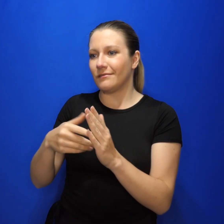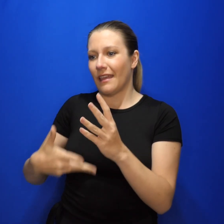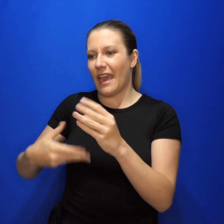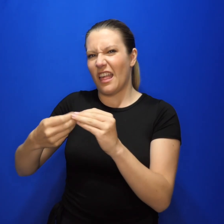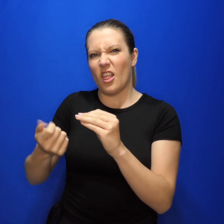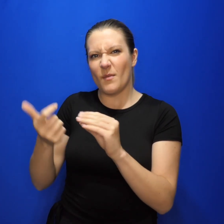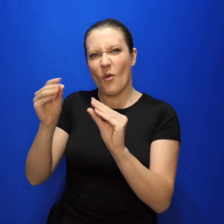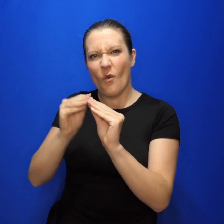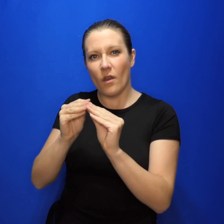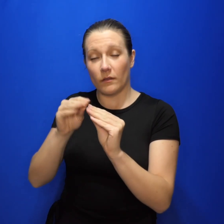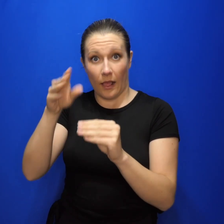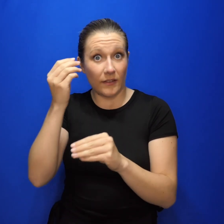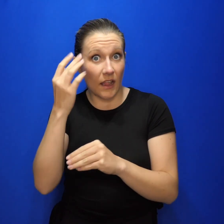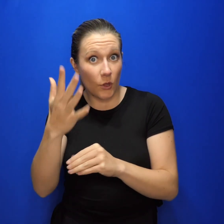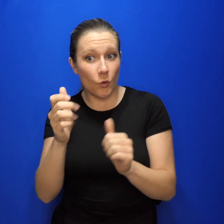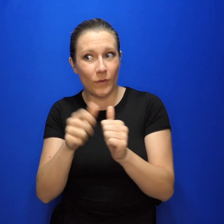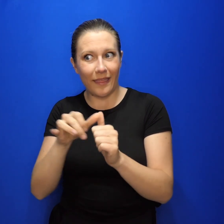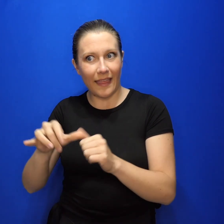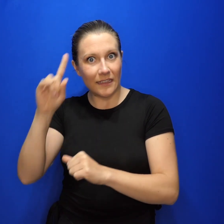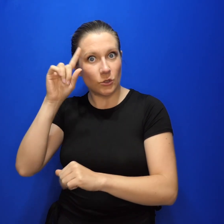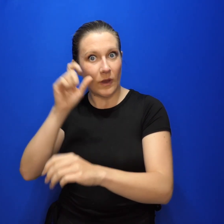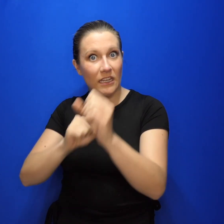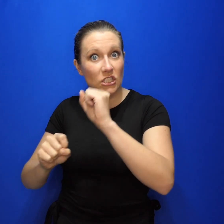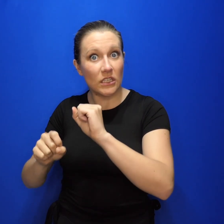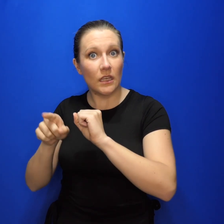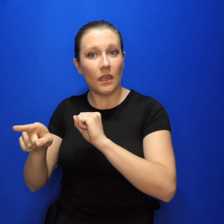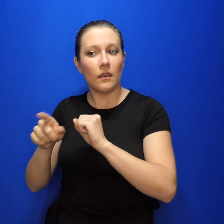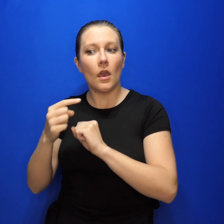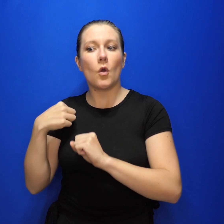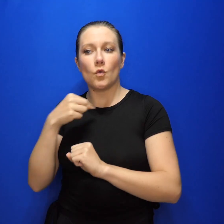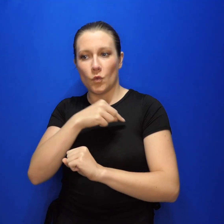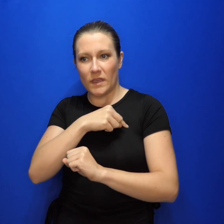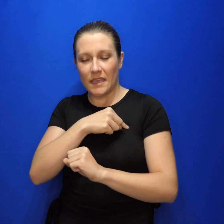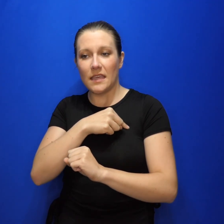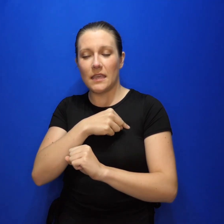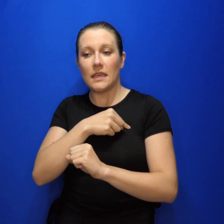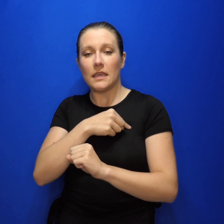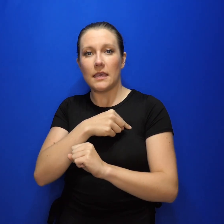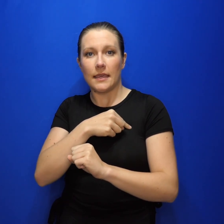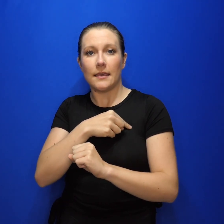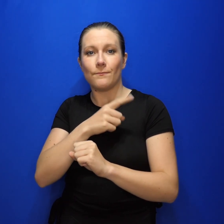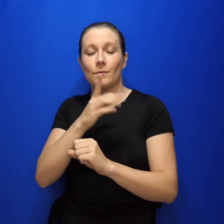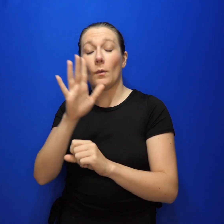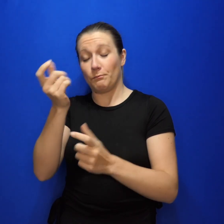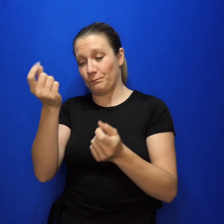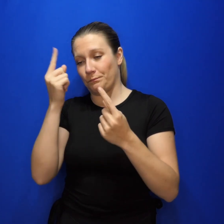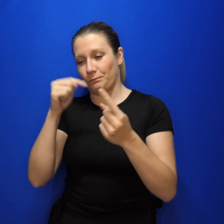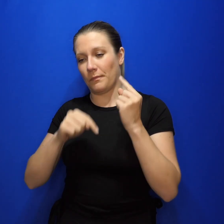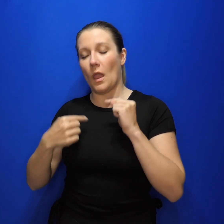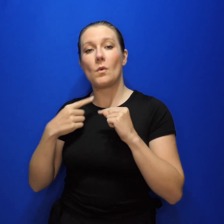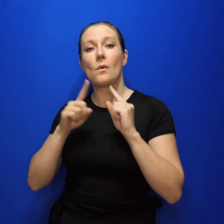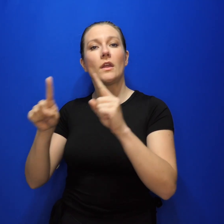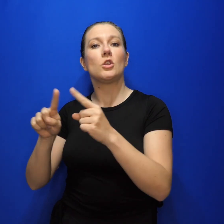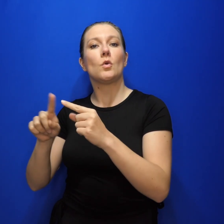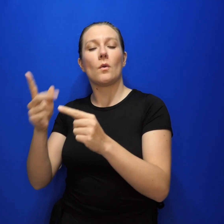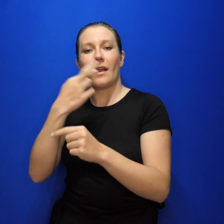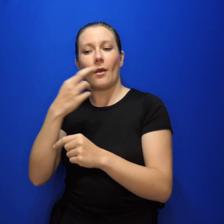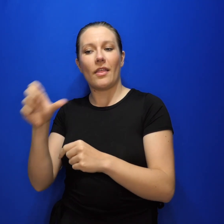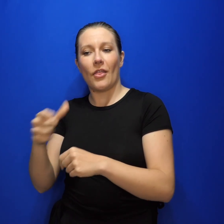more. I'll tell you, with that strategy, we went to a place the other day. Arden had her period. I haven't